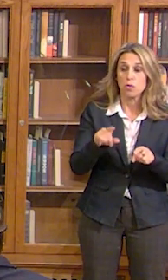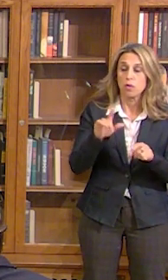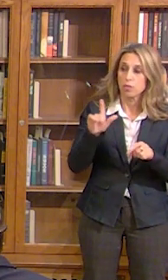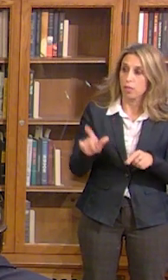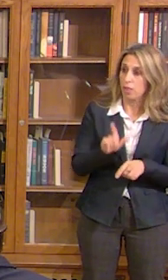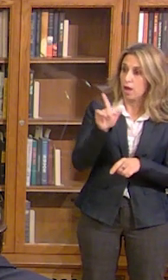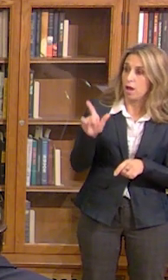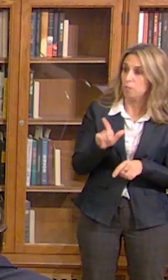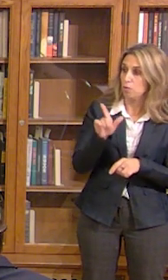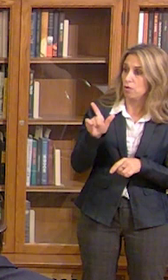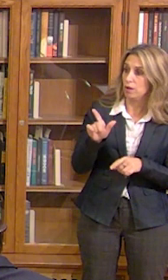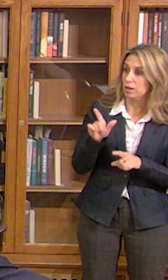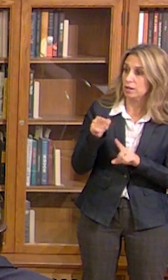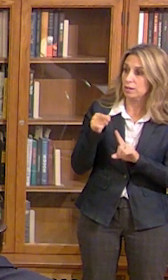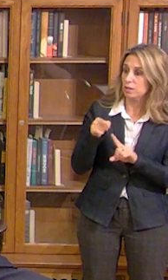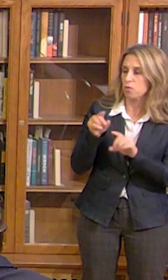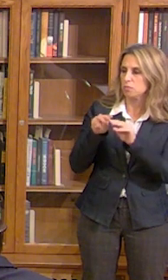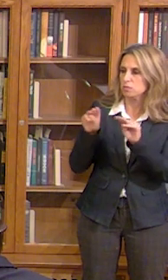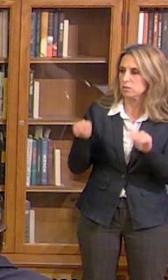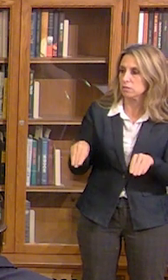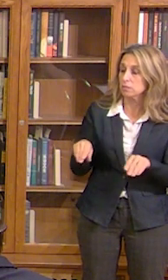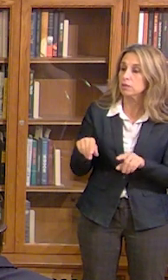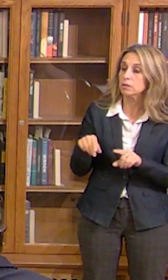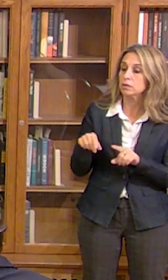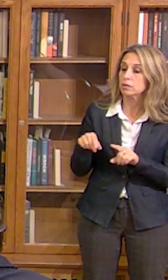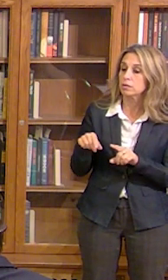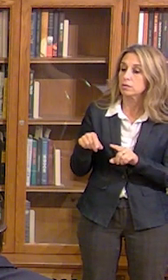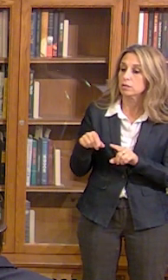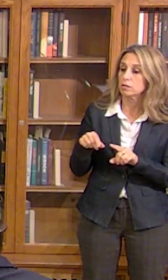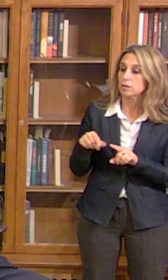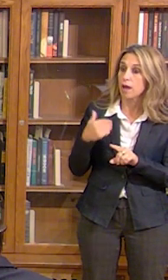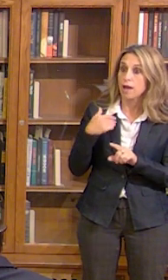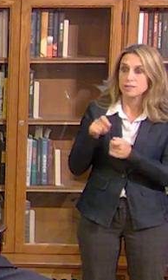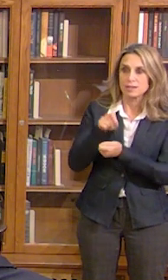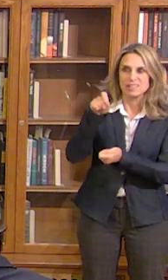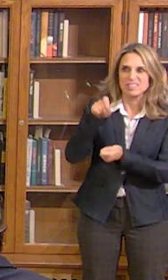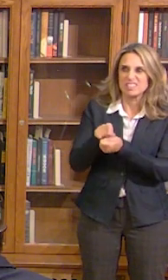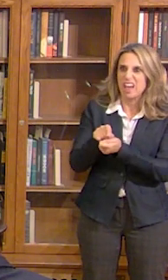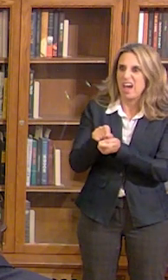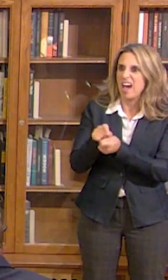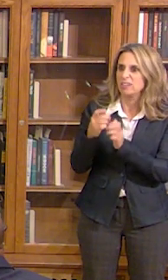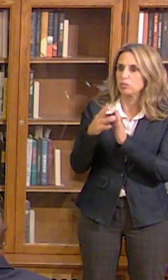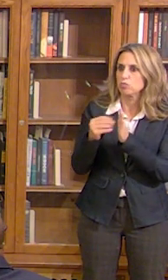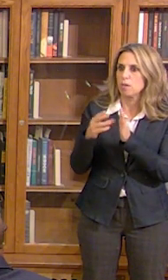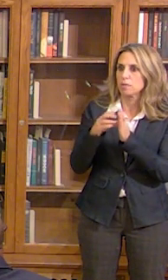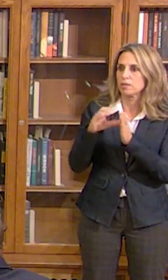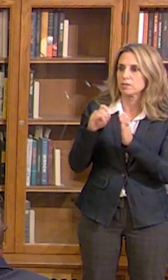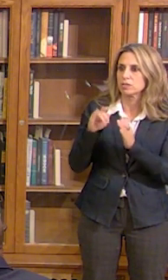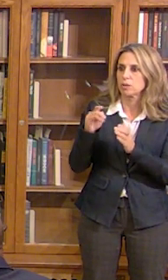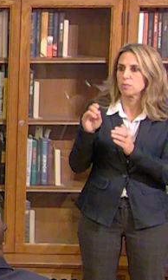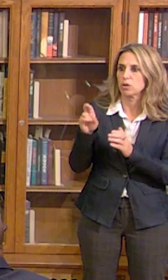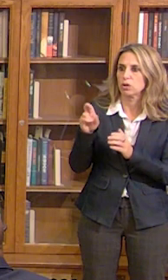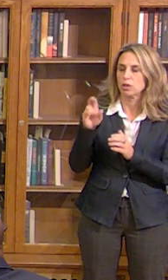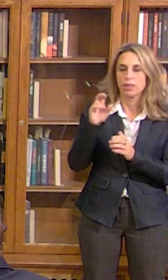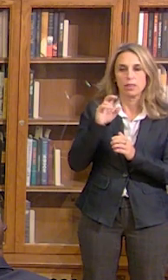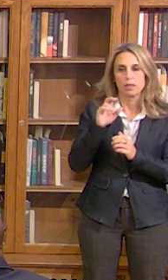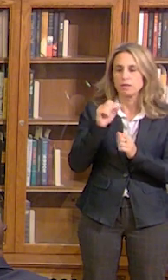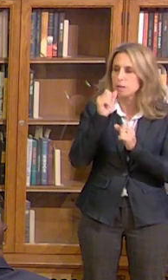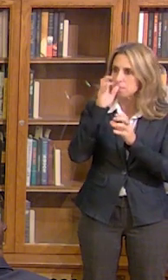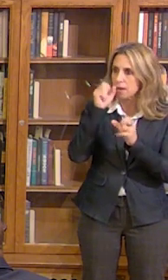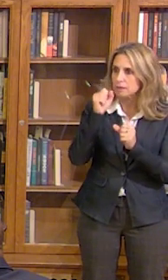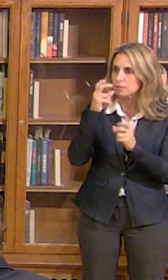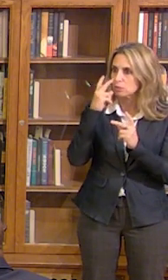Library Museum it has basically an exact replica of the SE Senate chamber it really is pretty amazing to